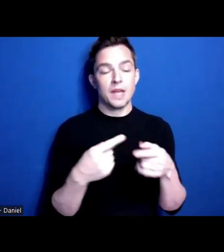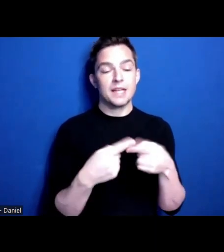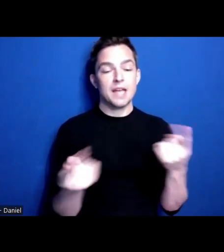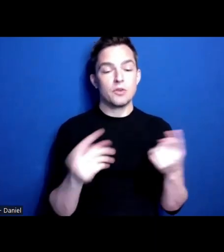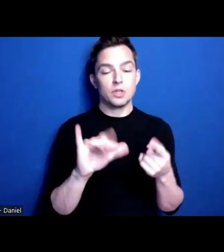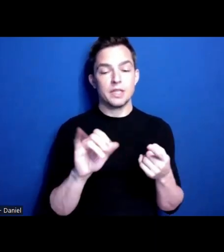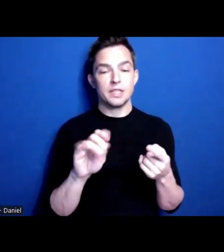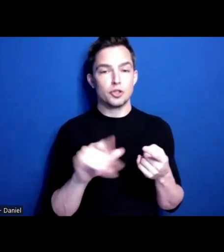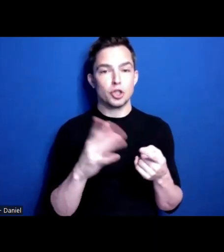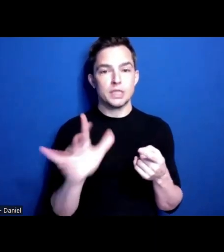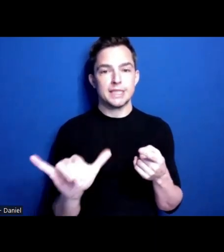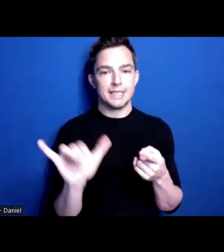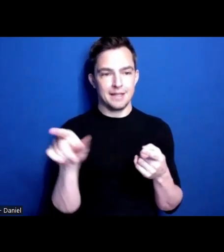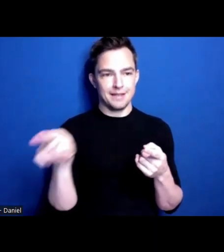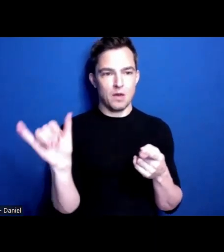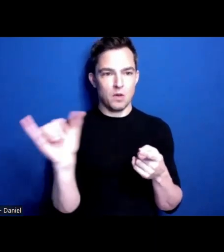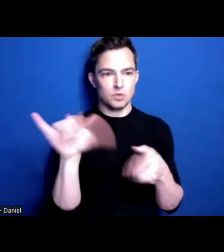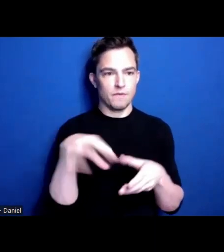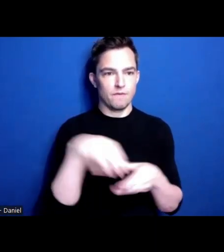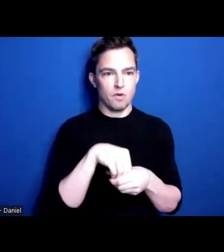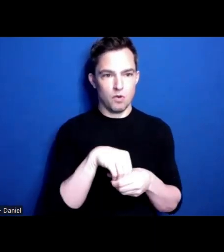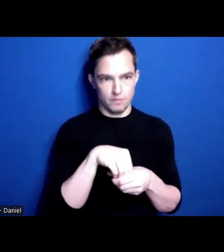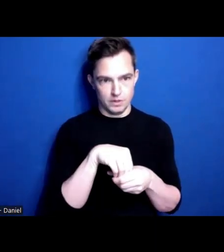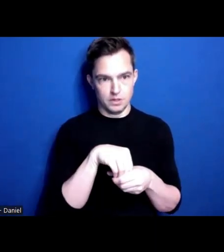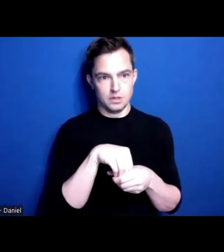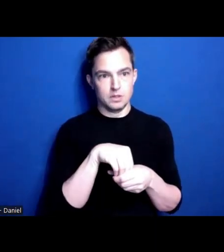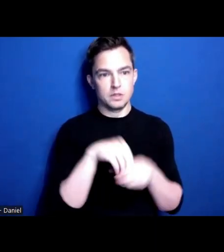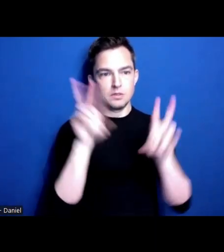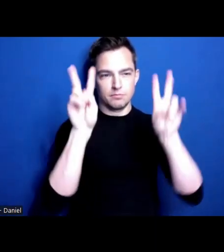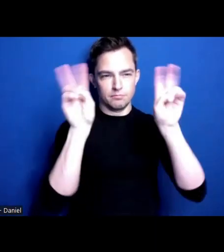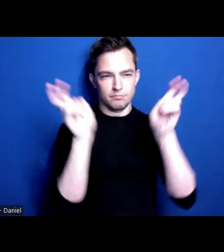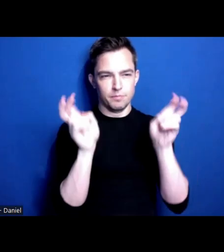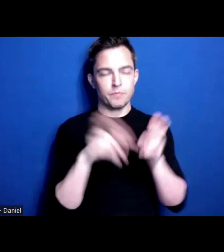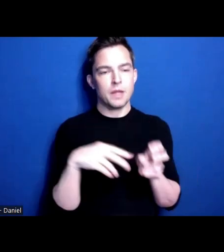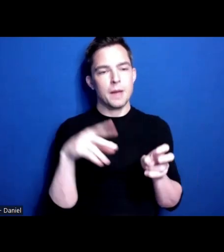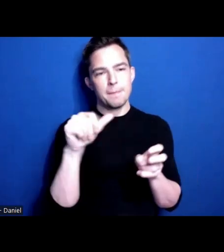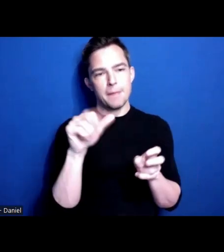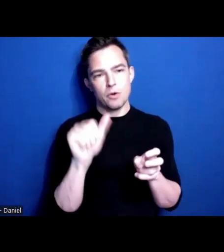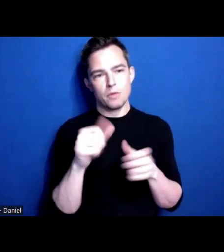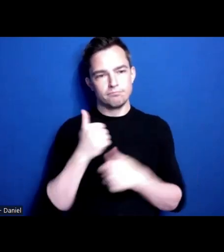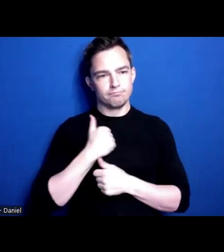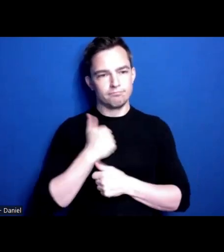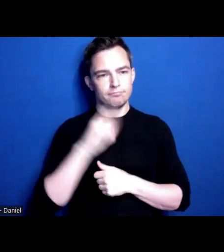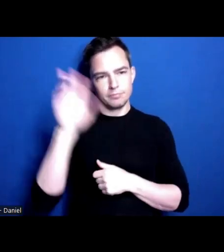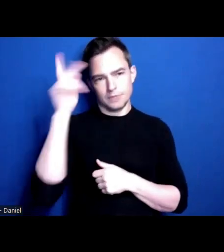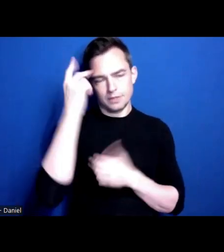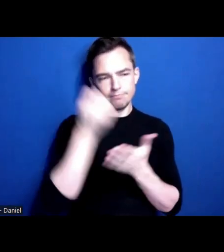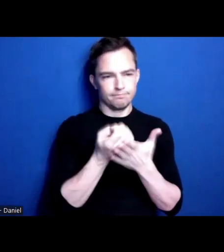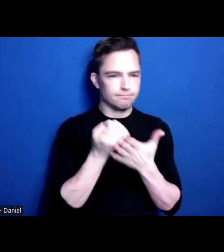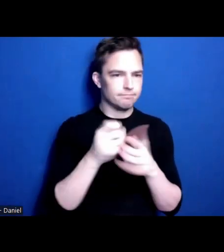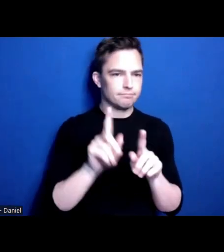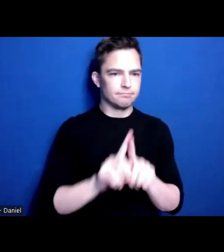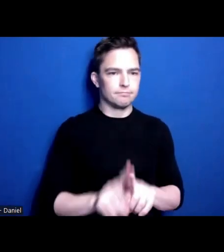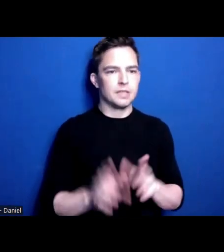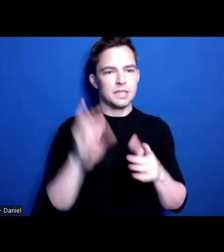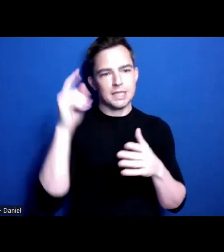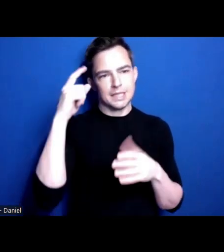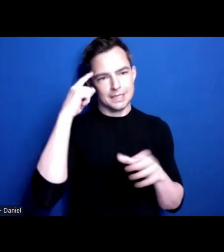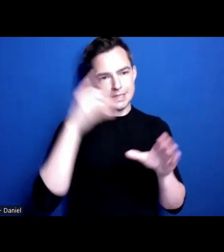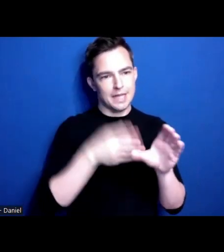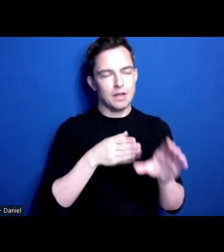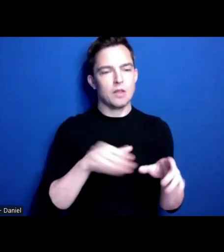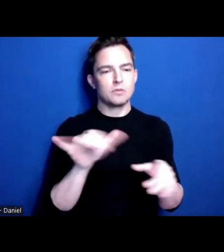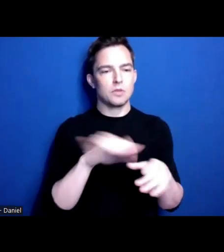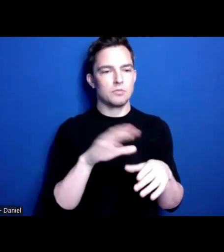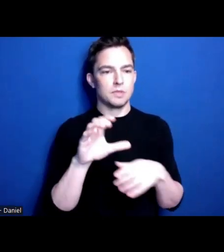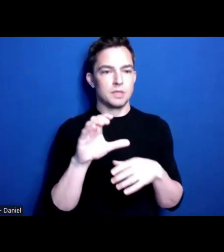Counterinsurgency then also involves, quote, paramilitary, political, economic, psychological, and